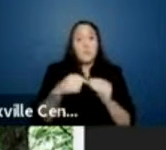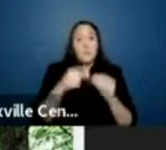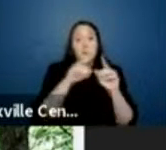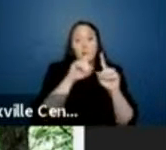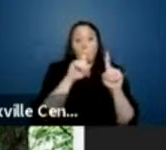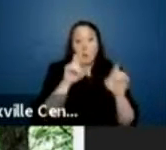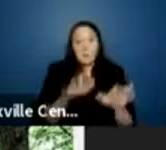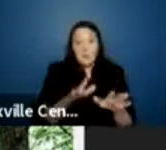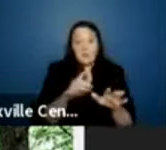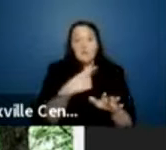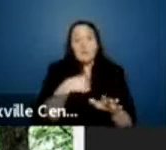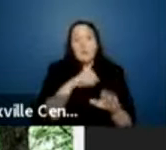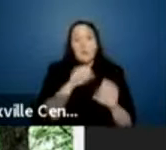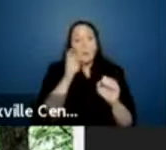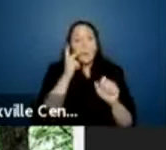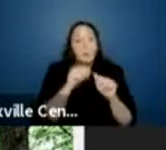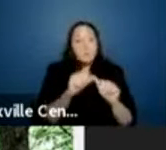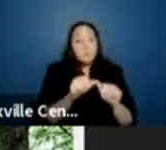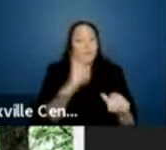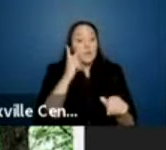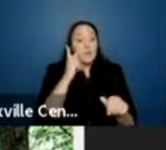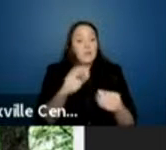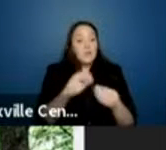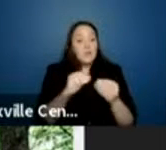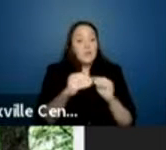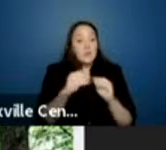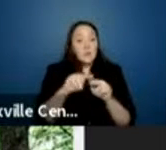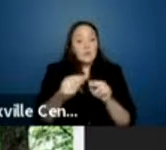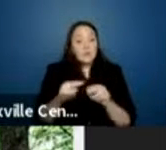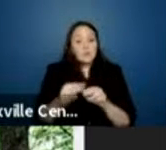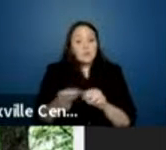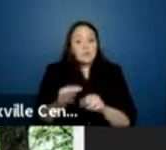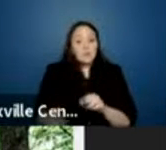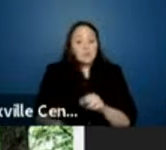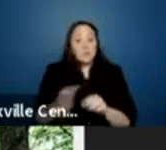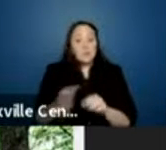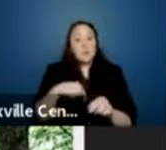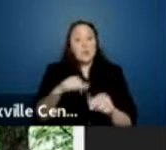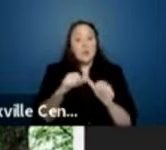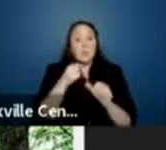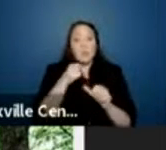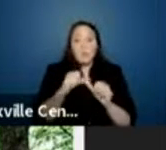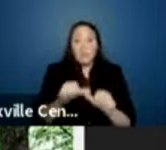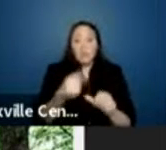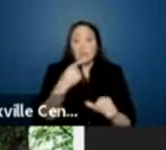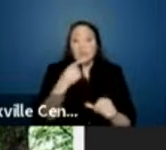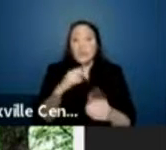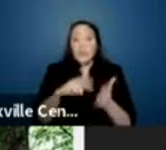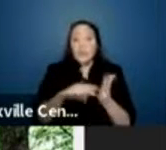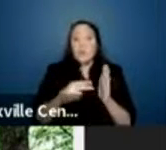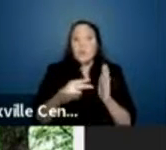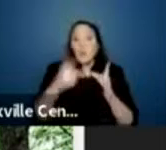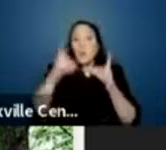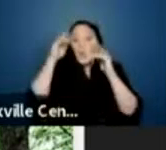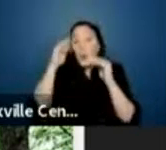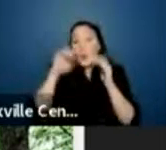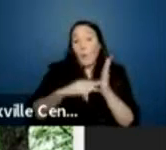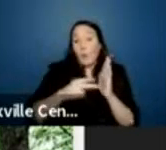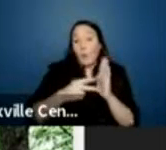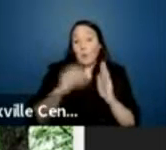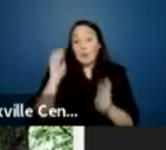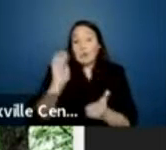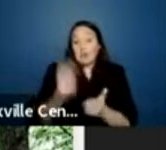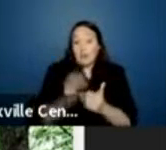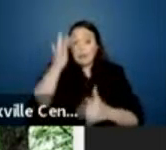we continue to see this figure trend down. As we've continued to say, we are hopeful that this is an indication of a lower burden of disease across